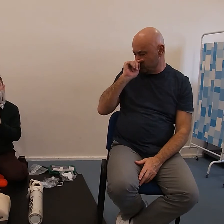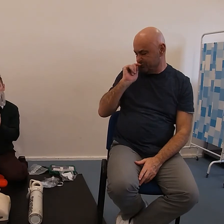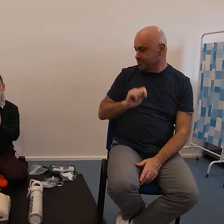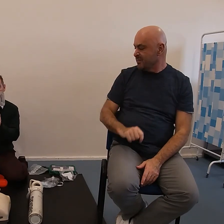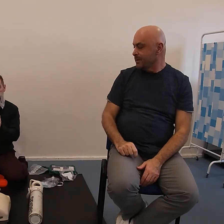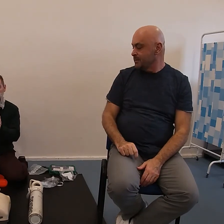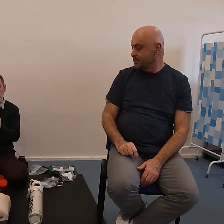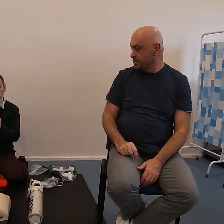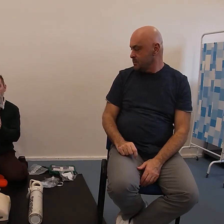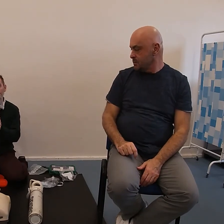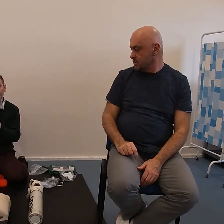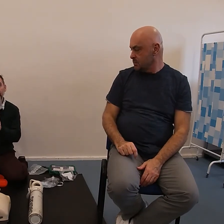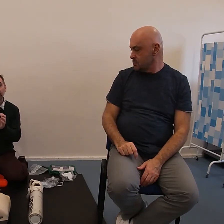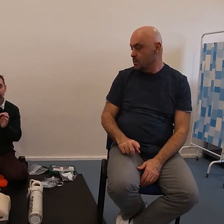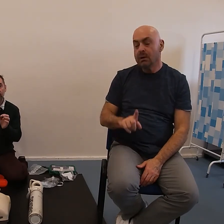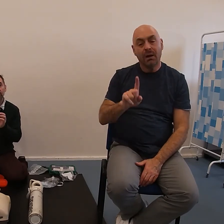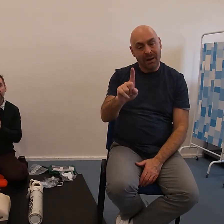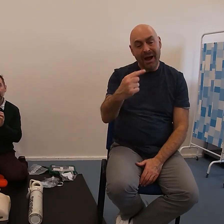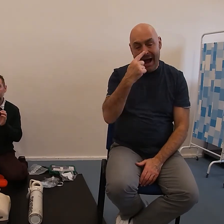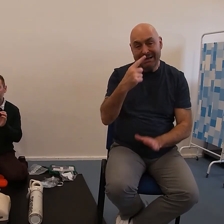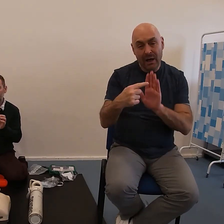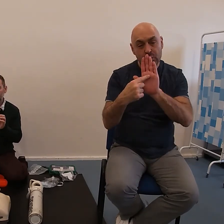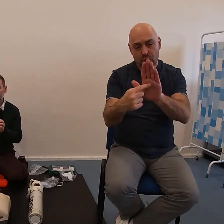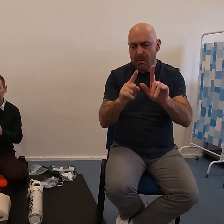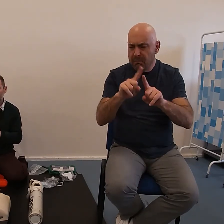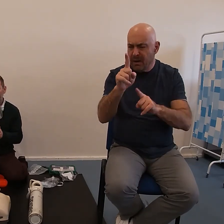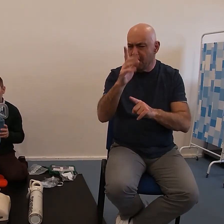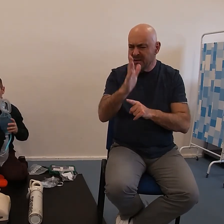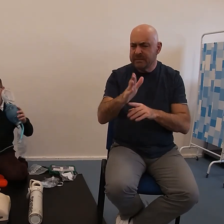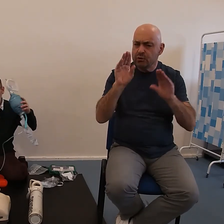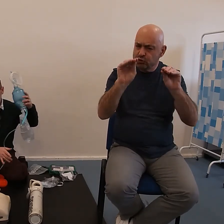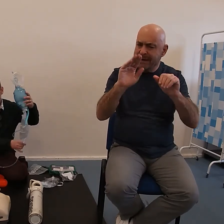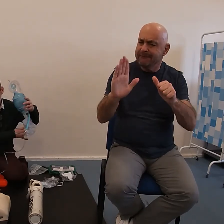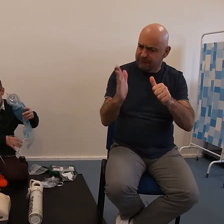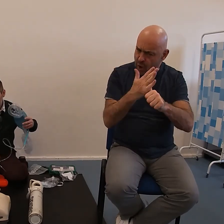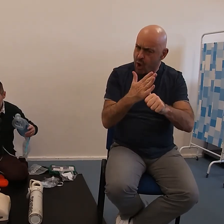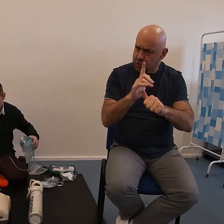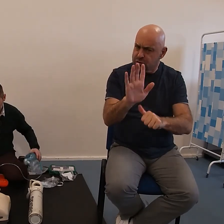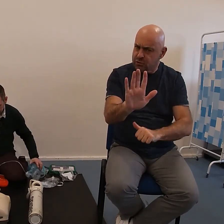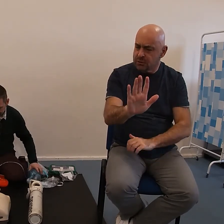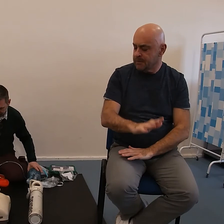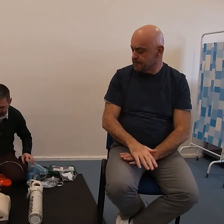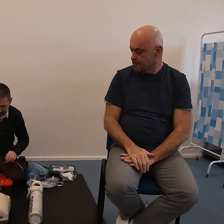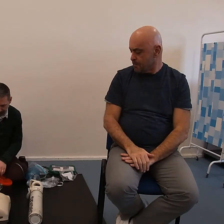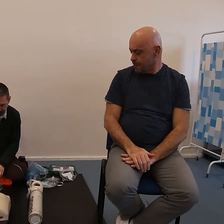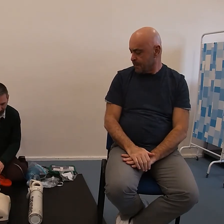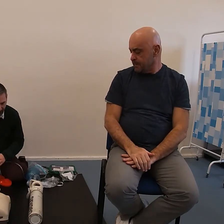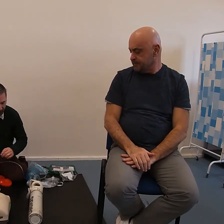Now, I will demonstrate this, but remember, you use this if you're trained to do so.